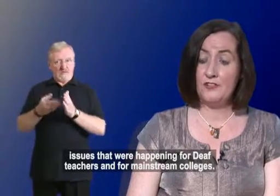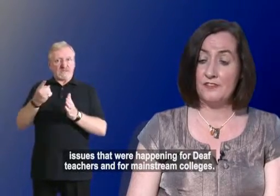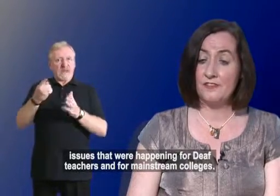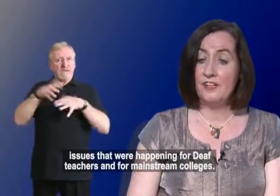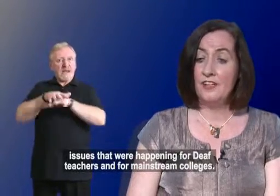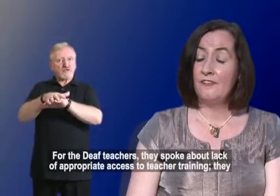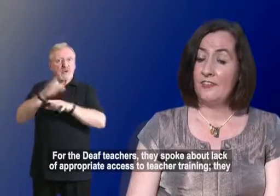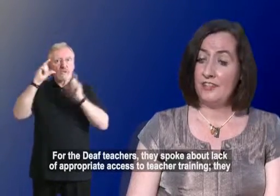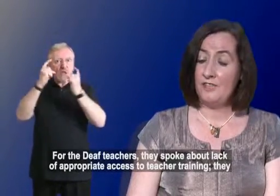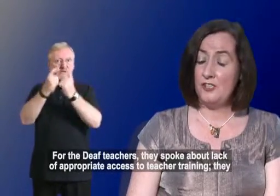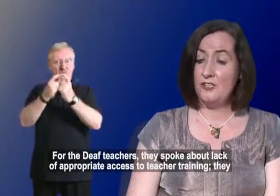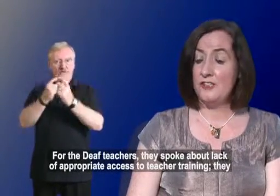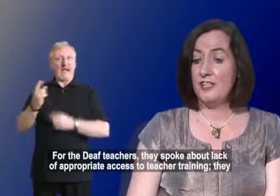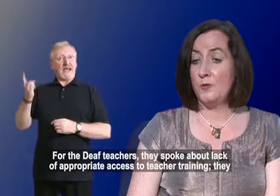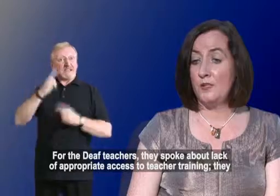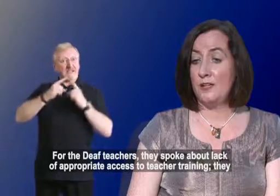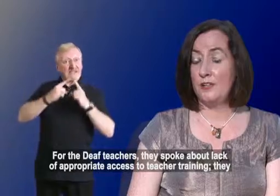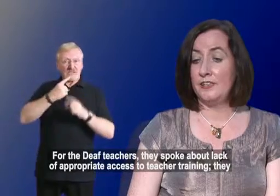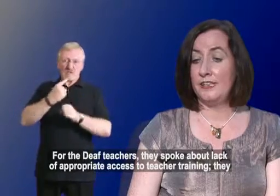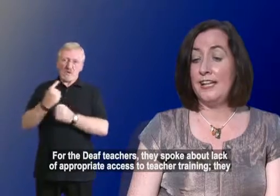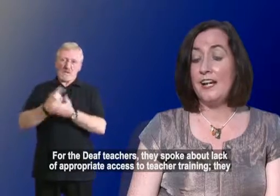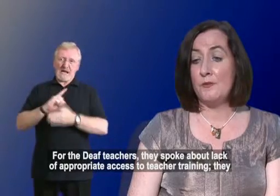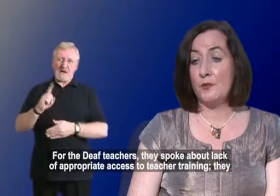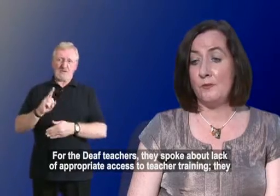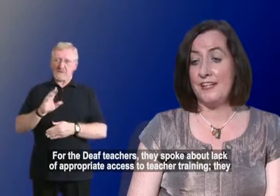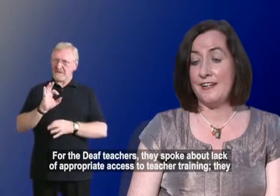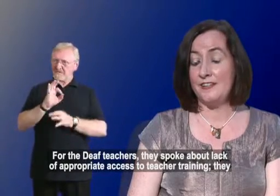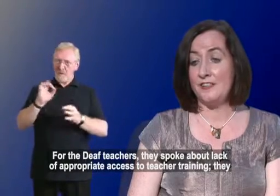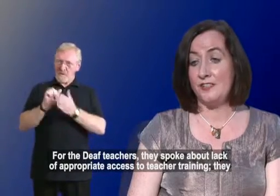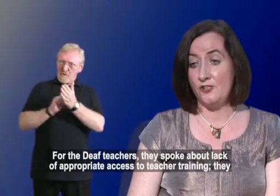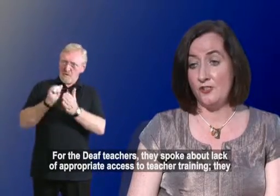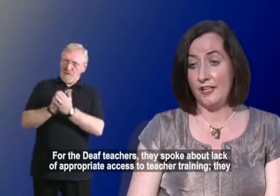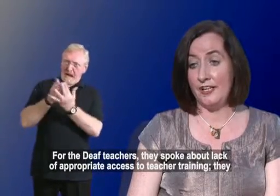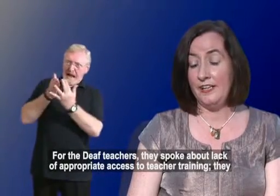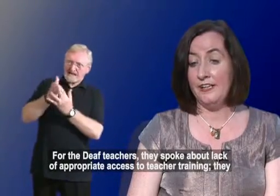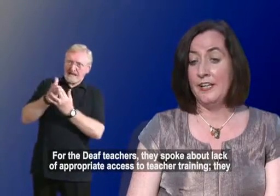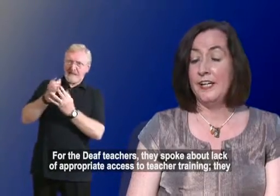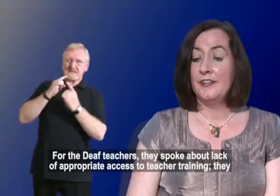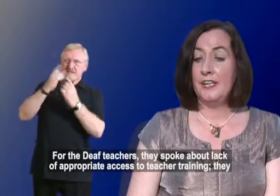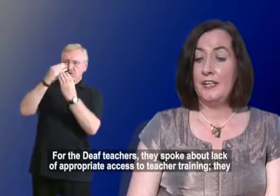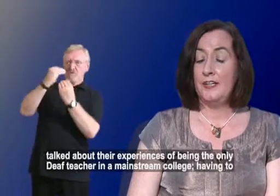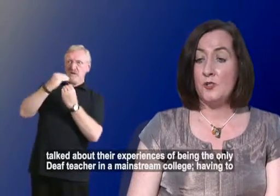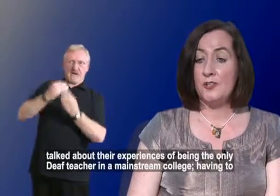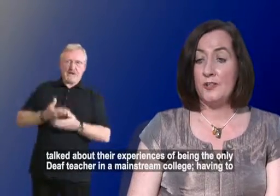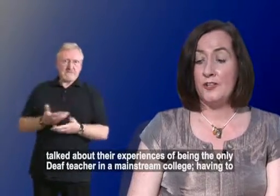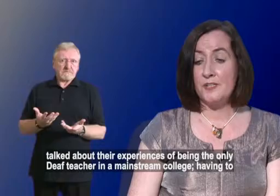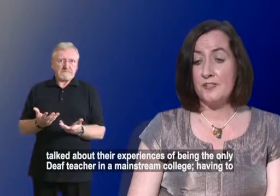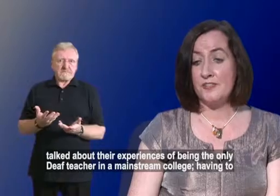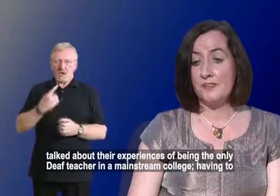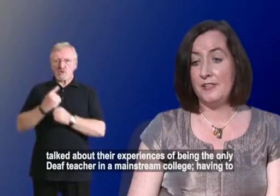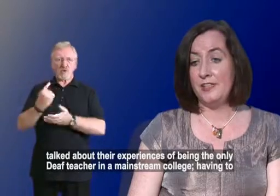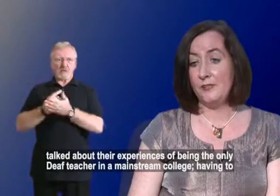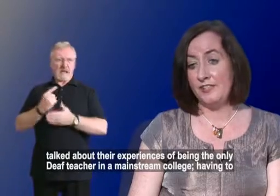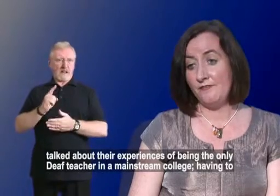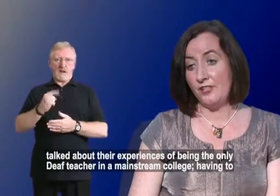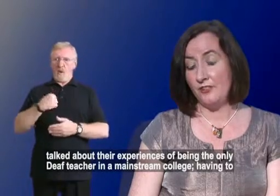mainstream colleges. For the deaf teachers, they spoke about the lack of appropriate access to teacher training. They talked about their